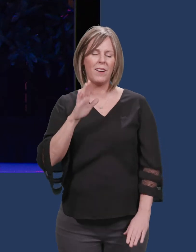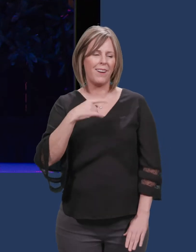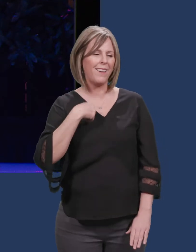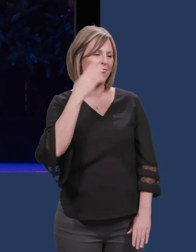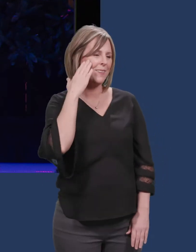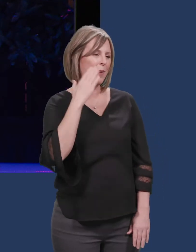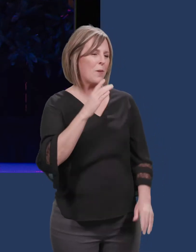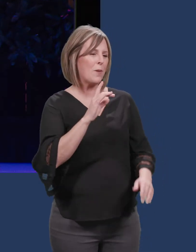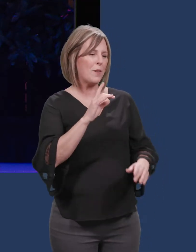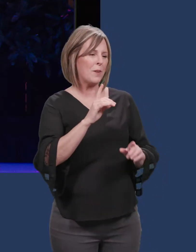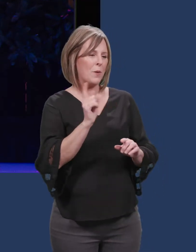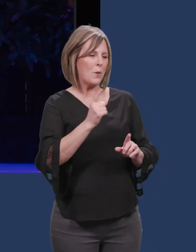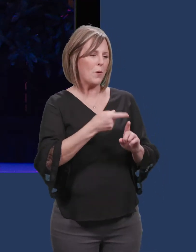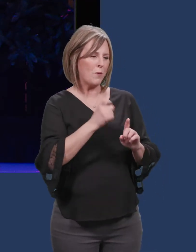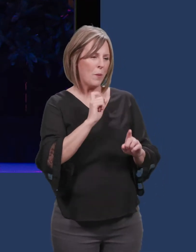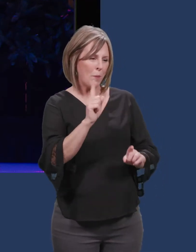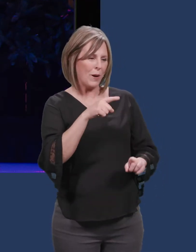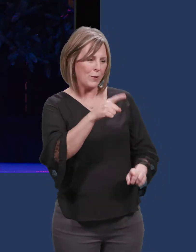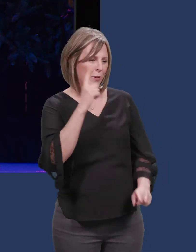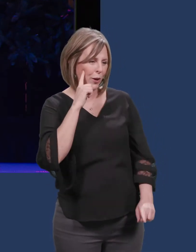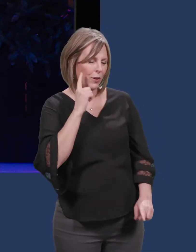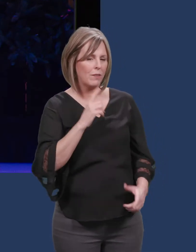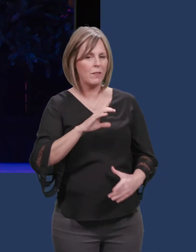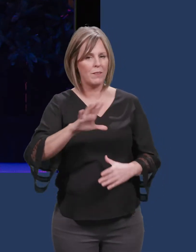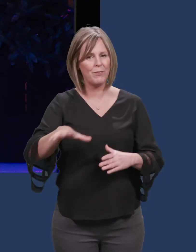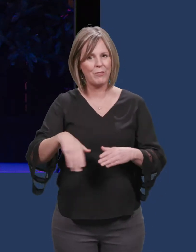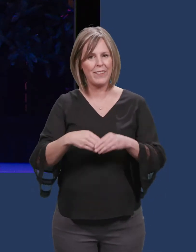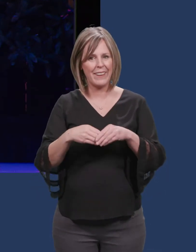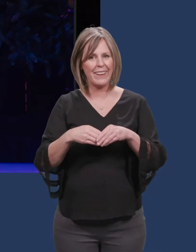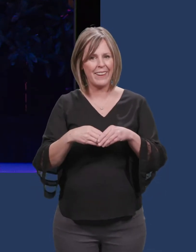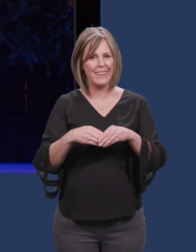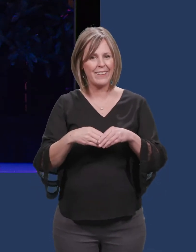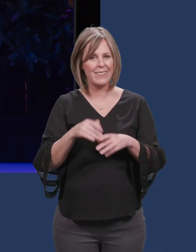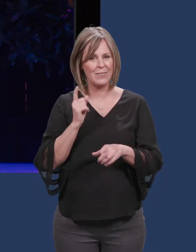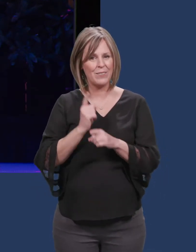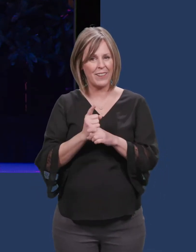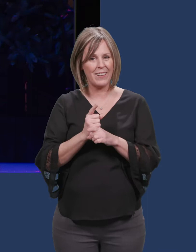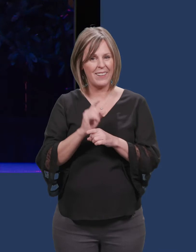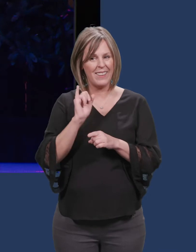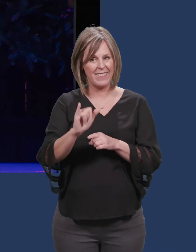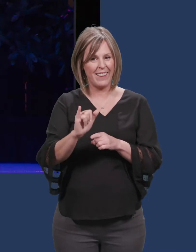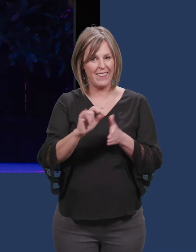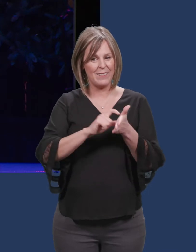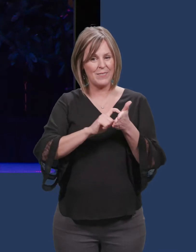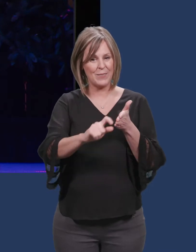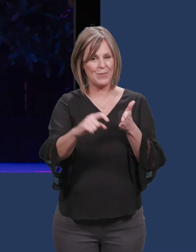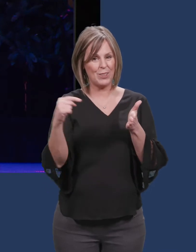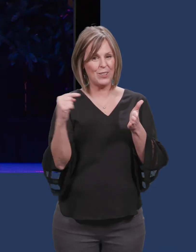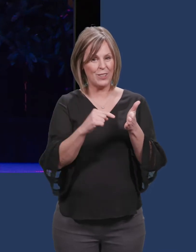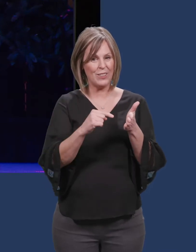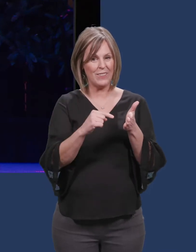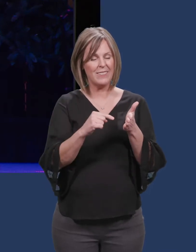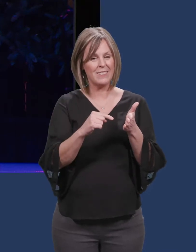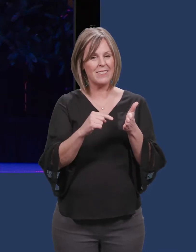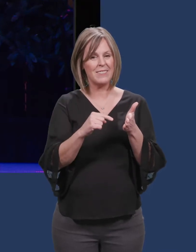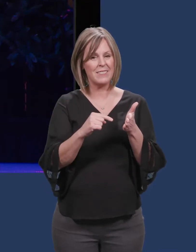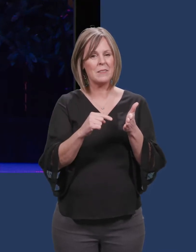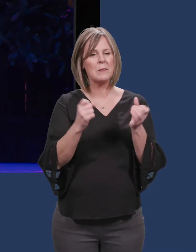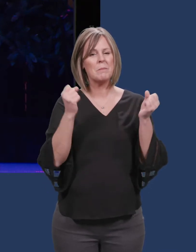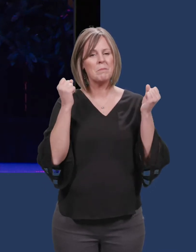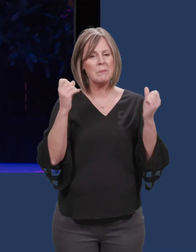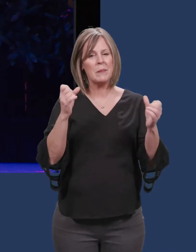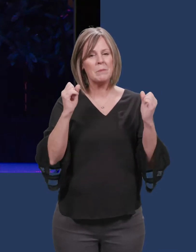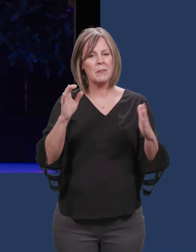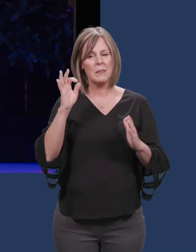heard it. Weddings, right? Because 1 Corinthians 13 is the passage that is most